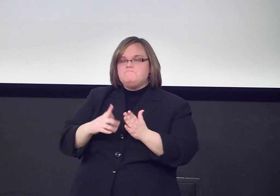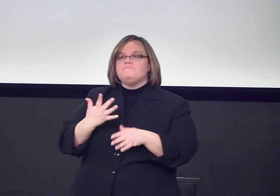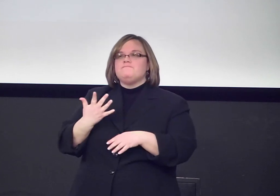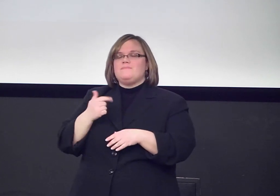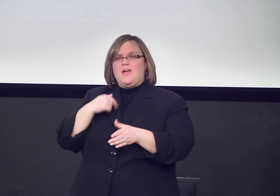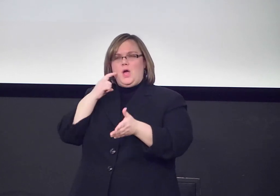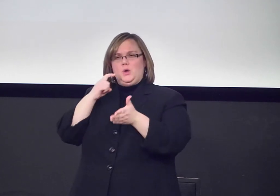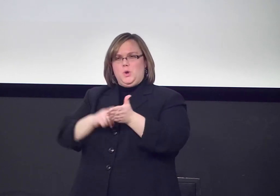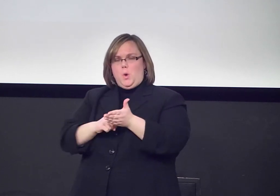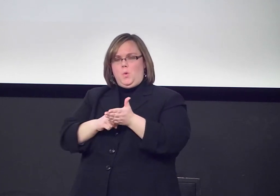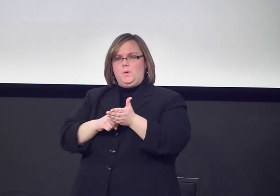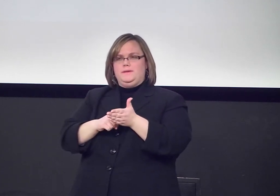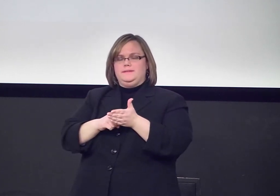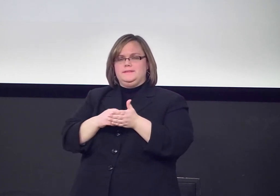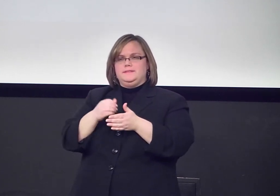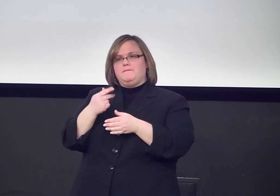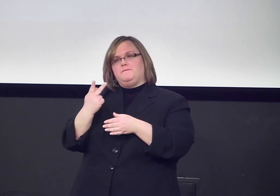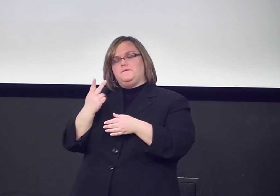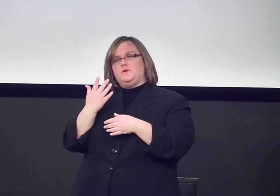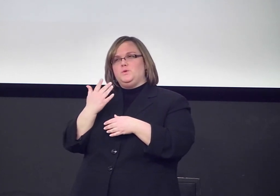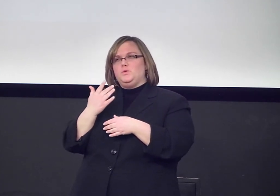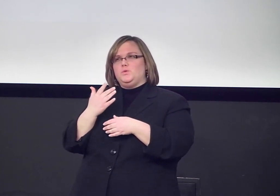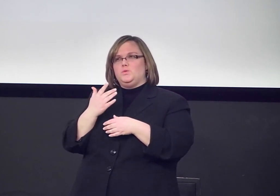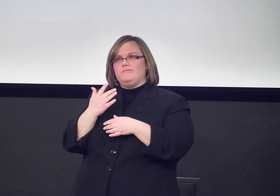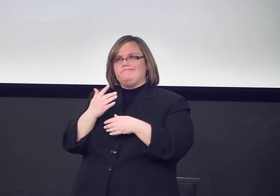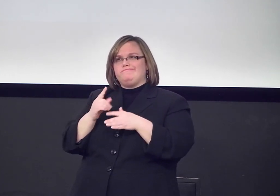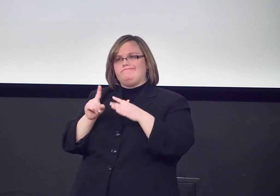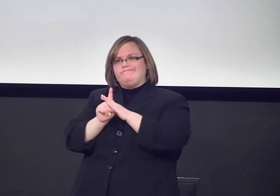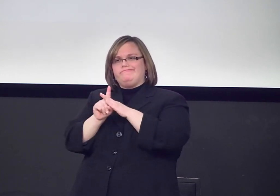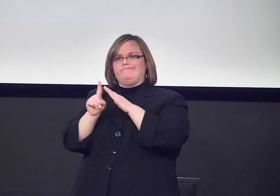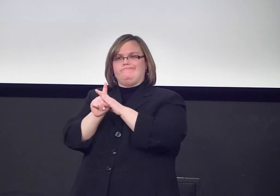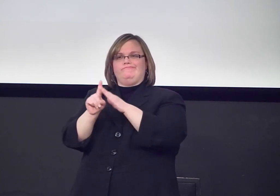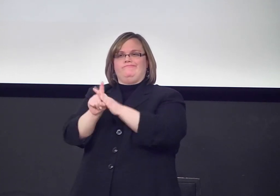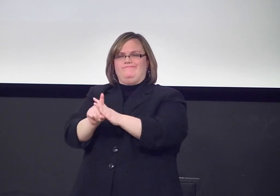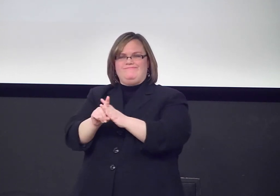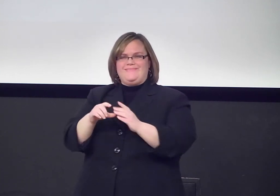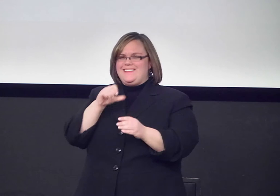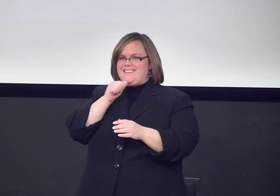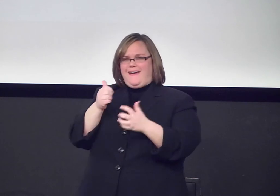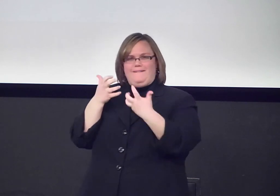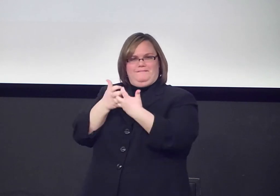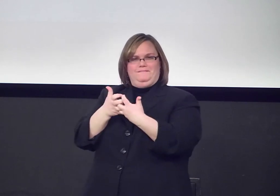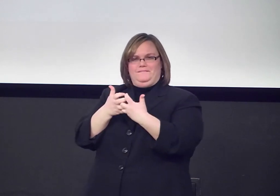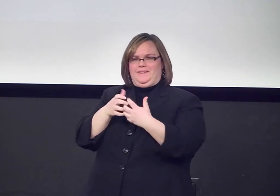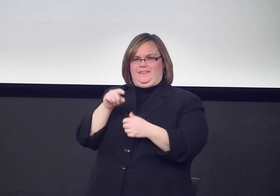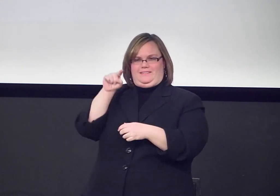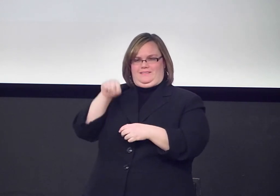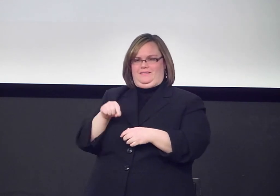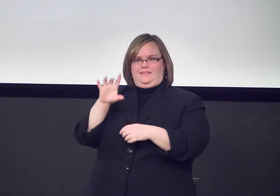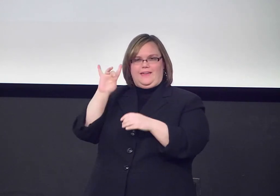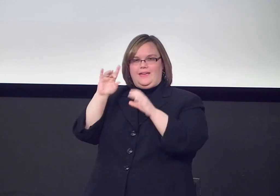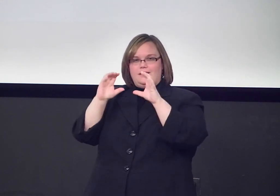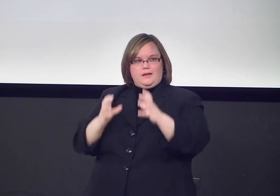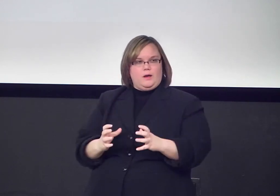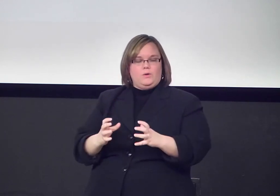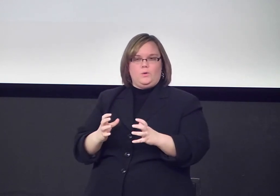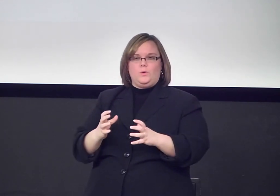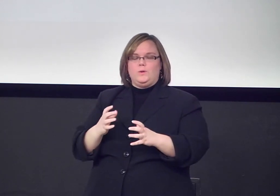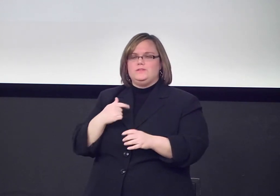And as I was analyzing the results, I noticed a few themes that didn't fit into the